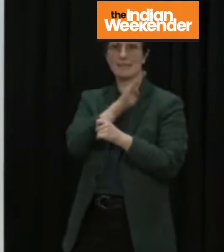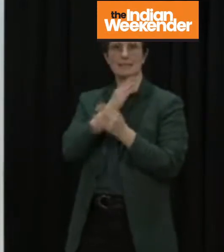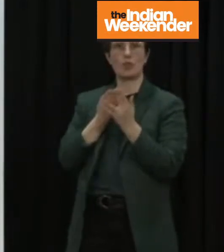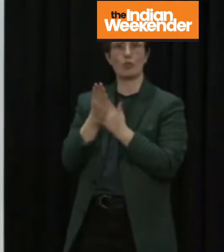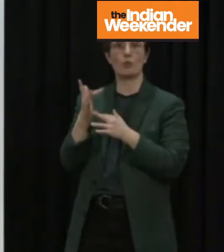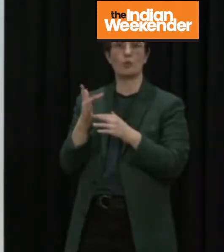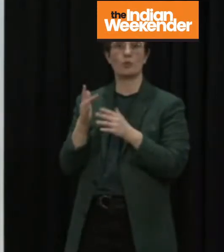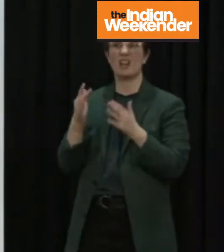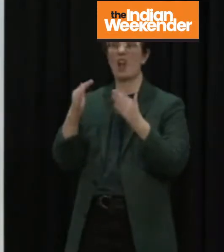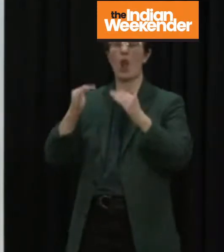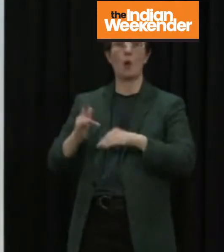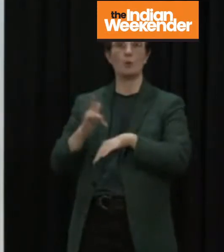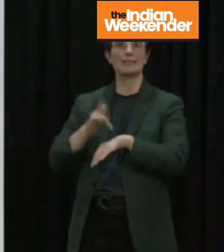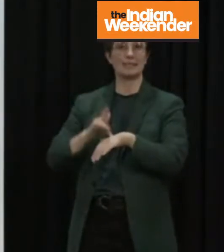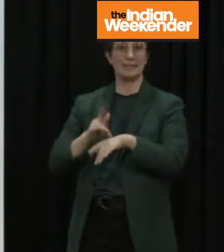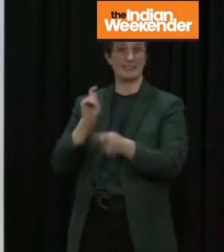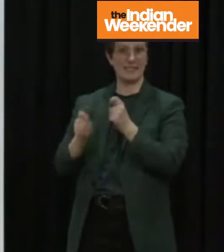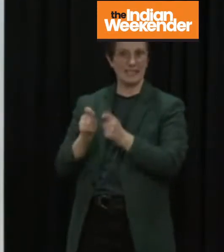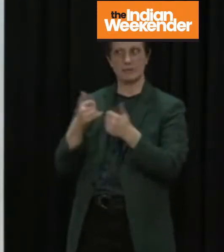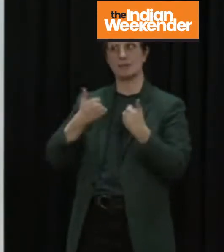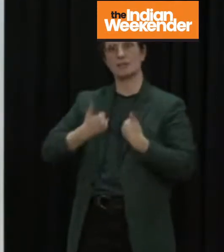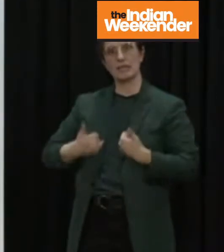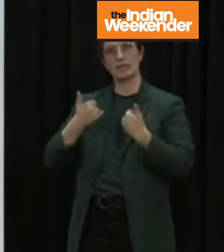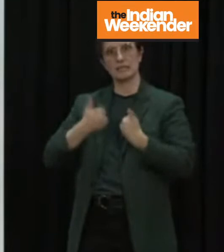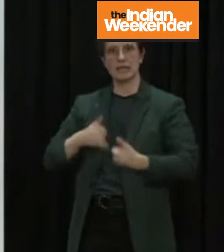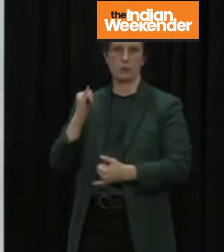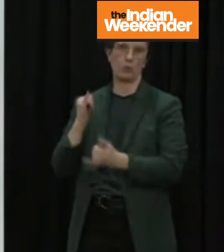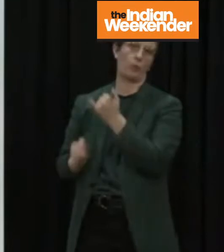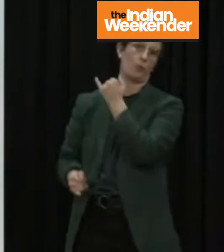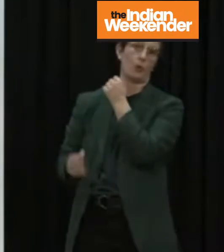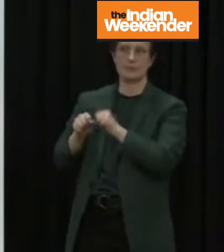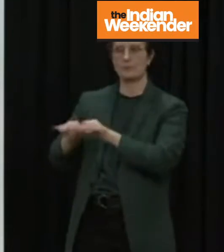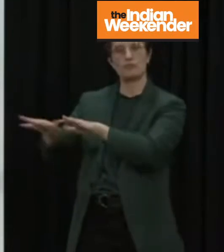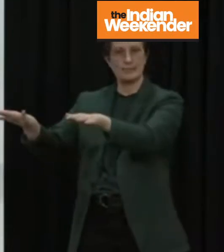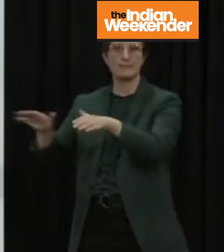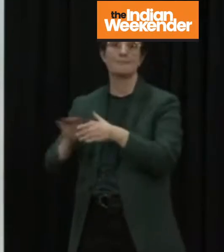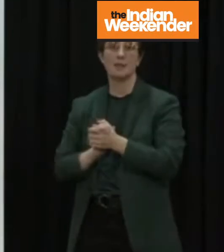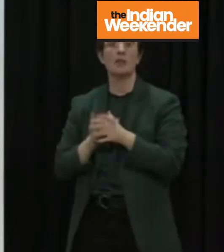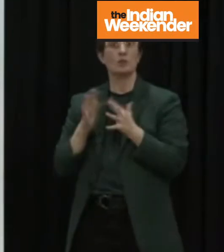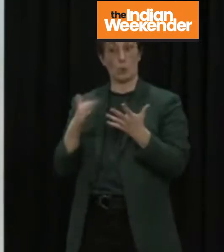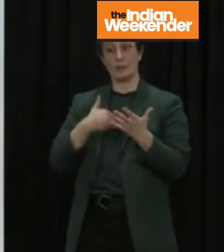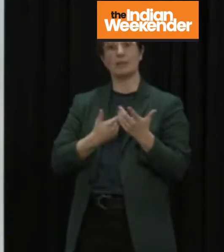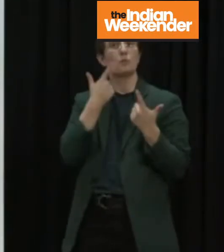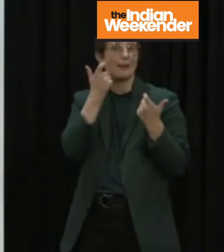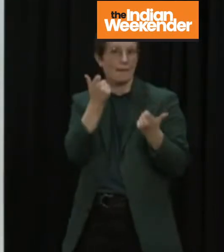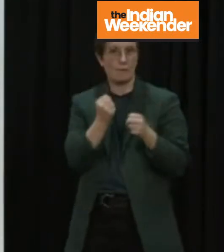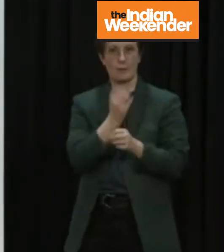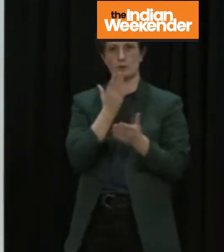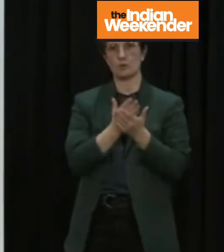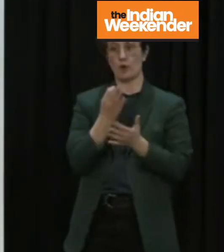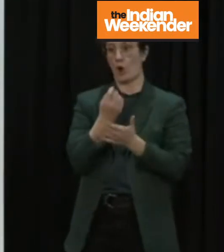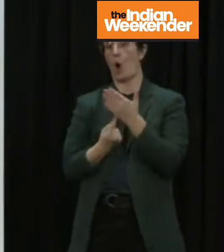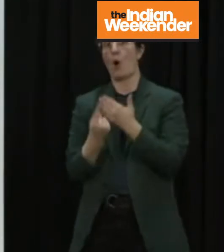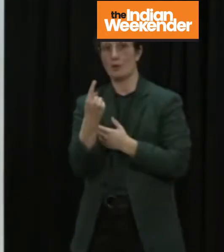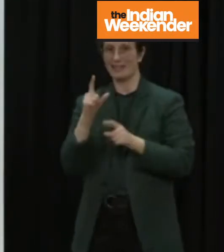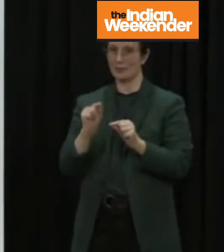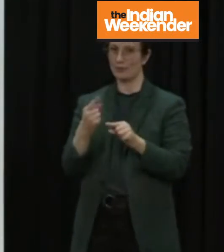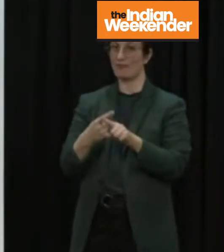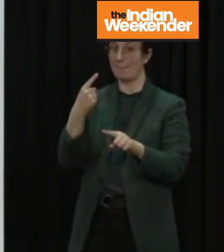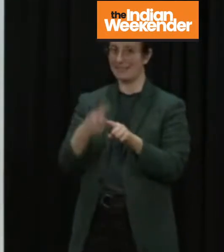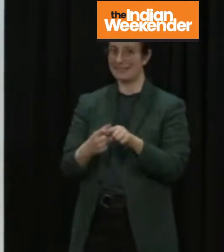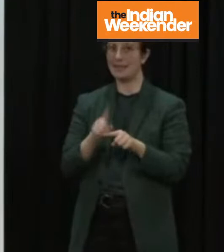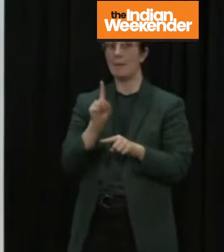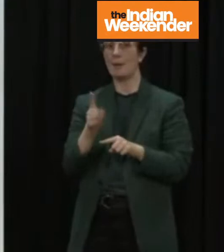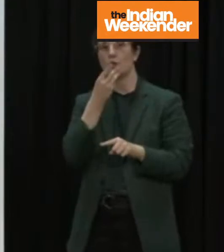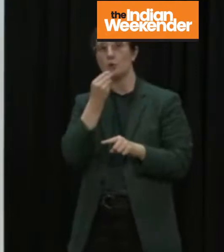healthcare and managed appropriately. Developing these systems will be the work businesses and government will design together. I'll now hand over to